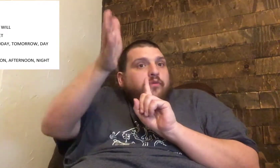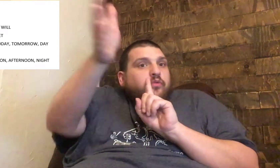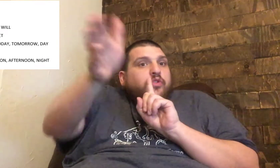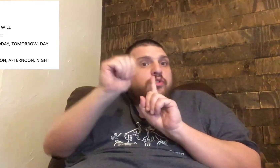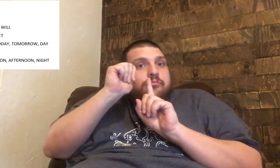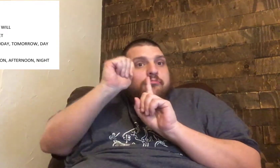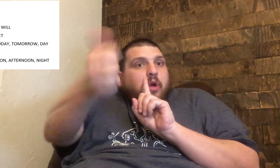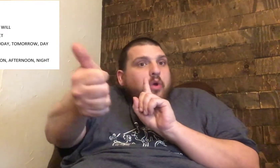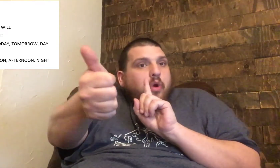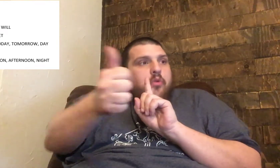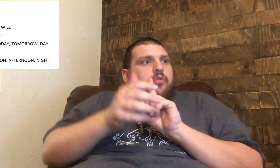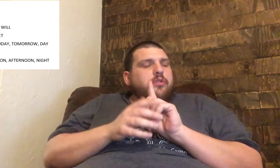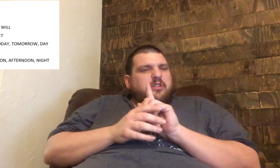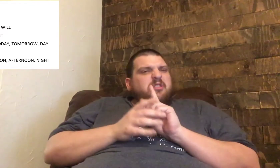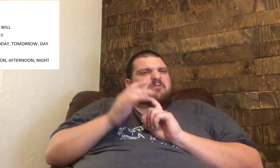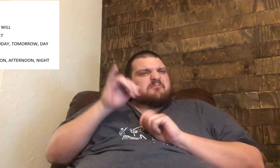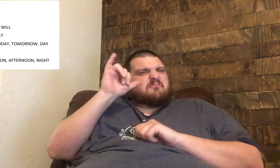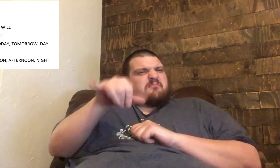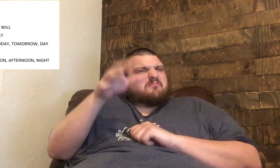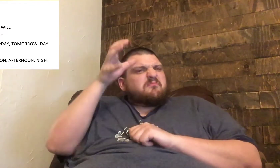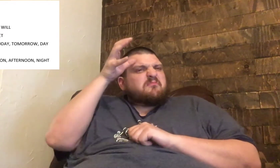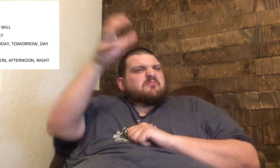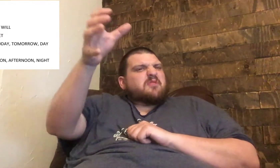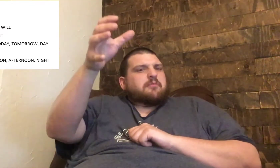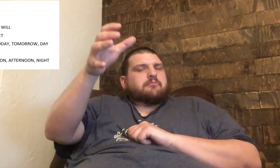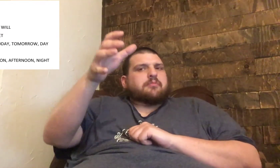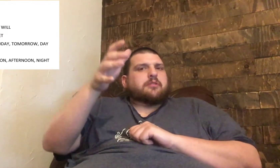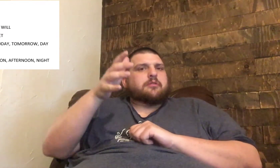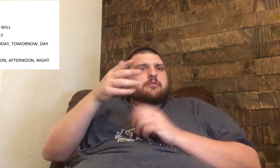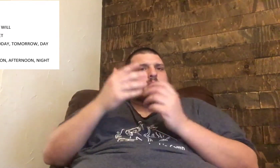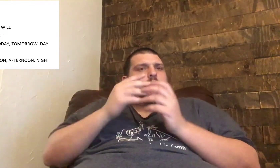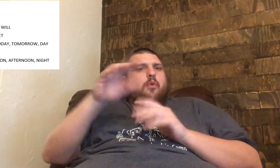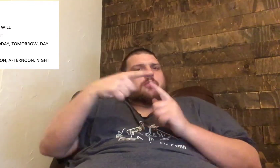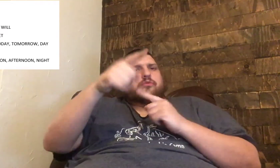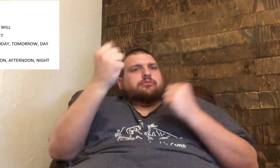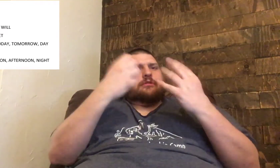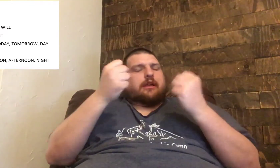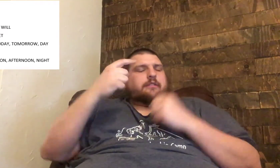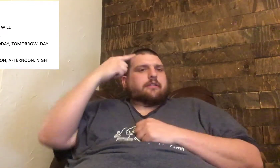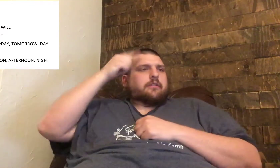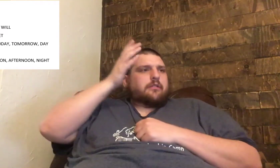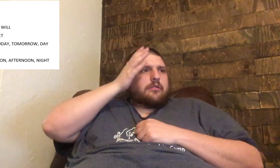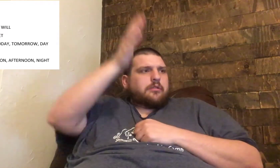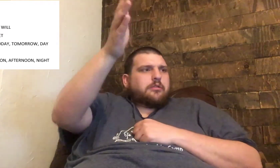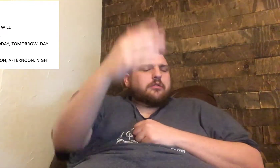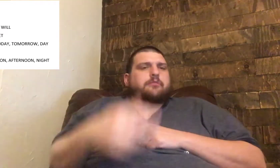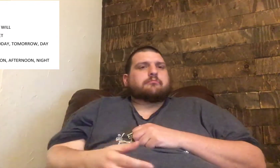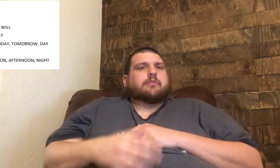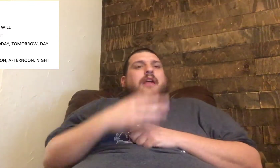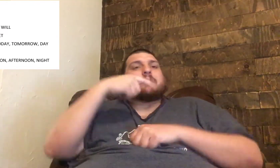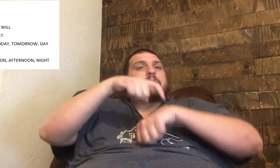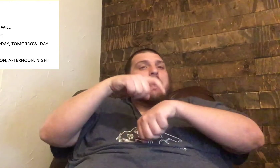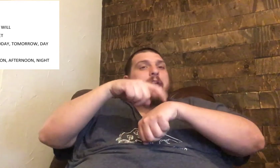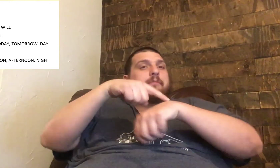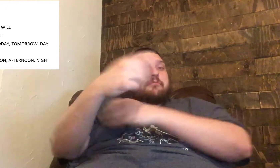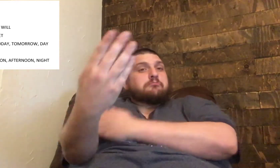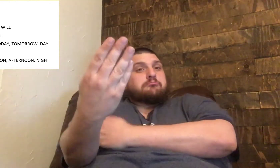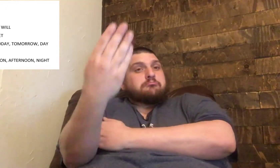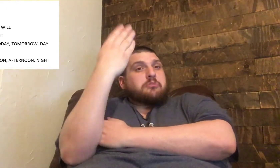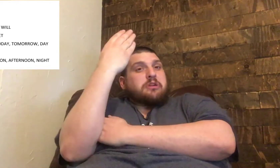Tomorrow is in the future, goes forward. That concept. When you sign, you can think that the future is ahead.